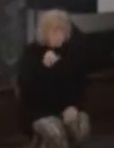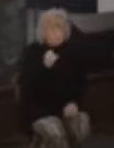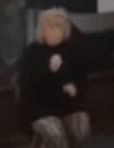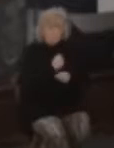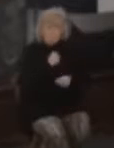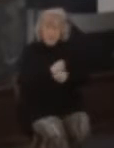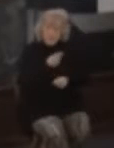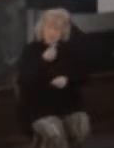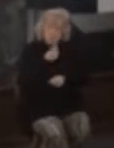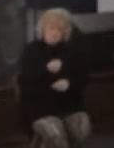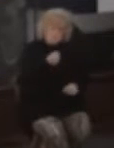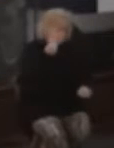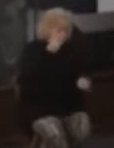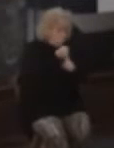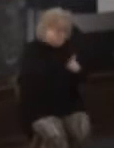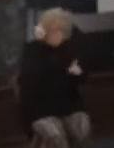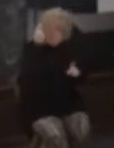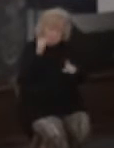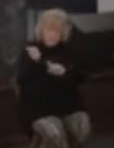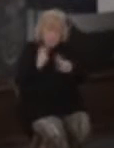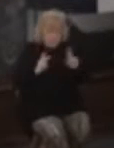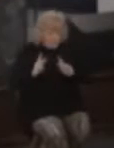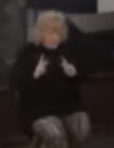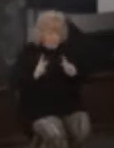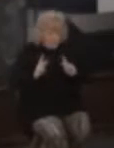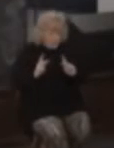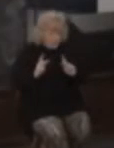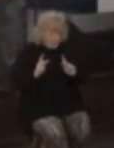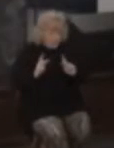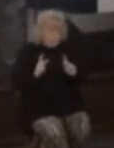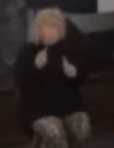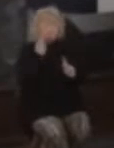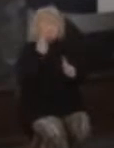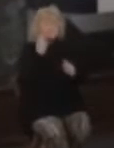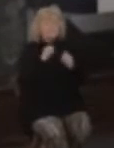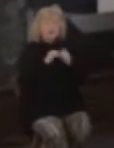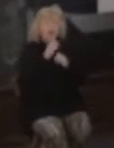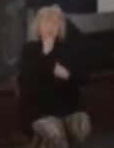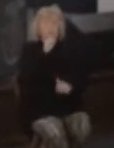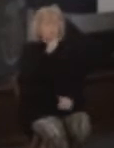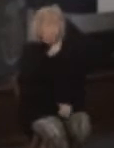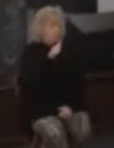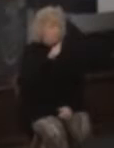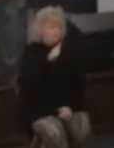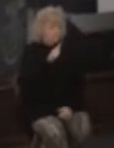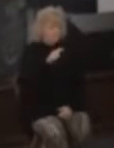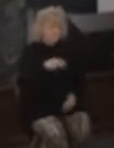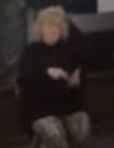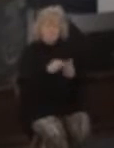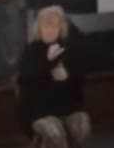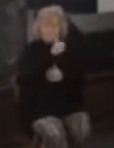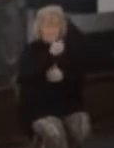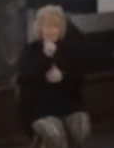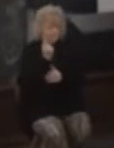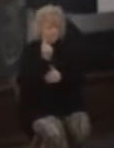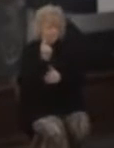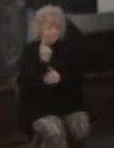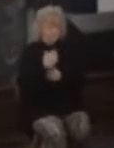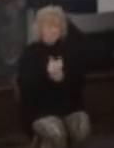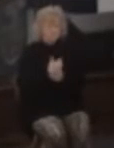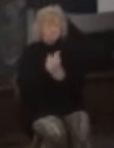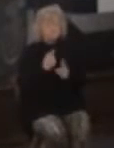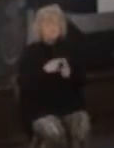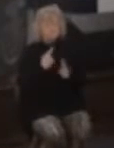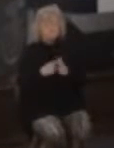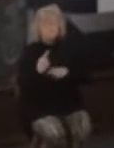you strike out at others. Let's see how Saul did that. Look at verses 10 and 11. The next day,